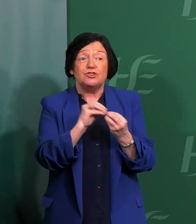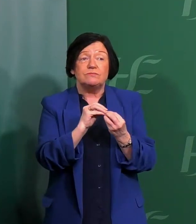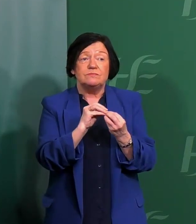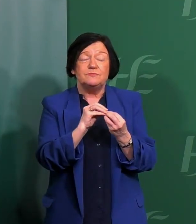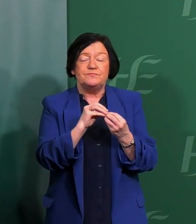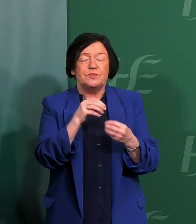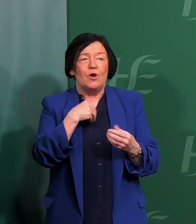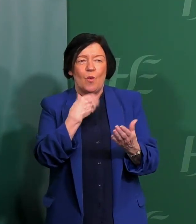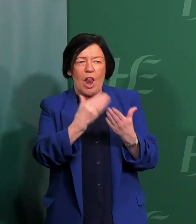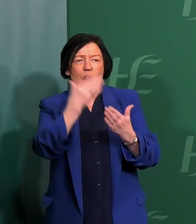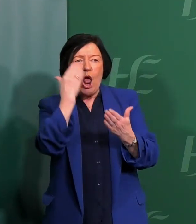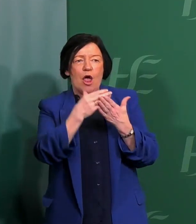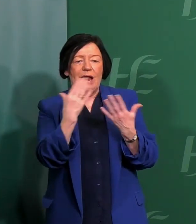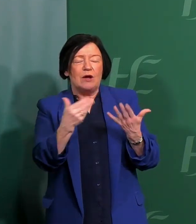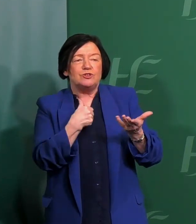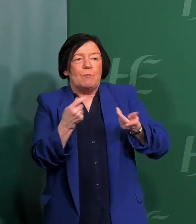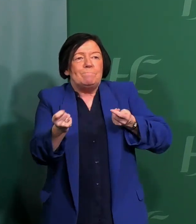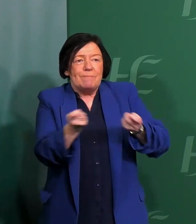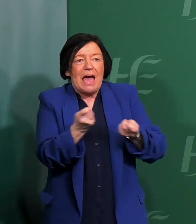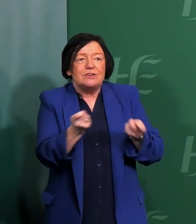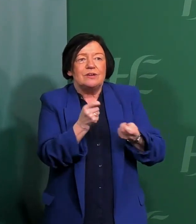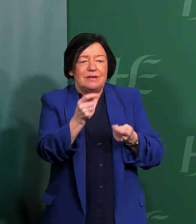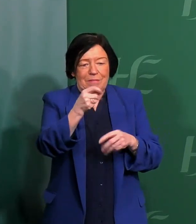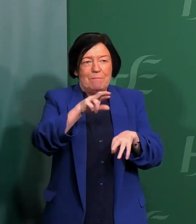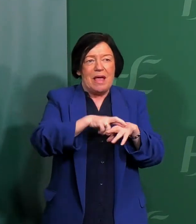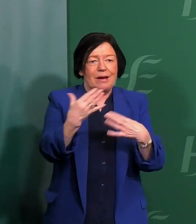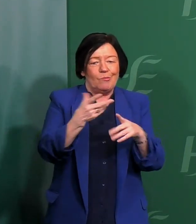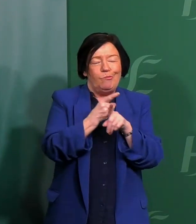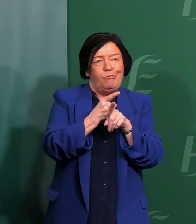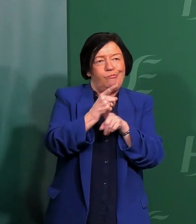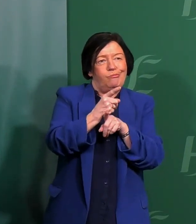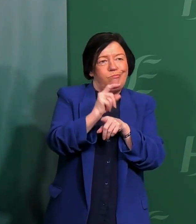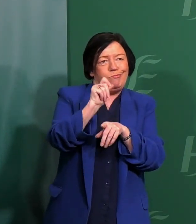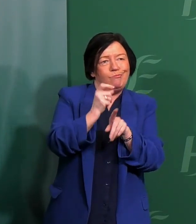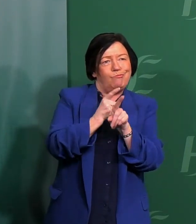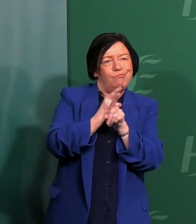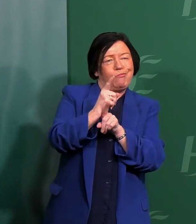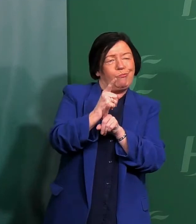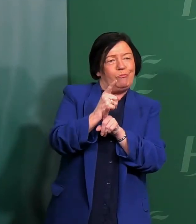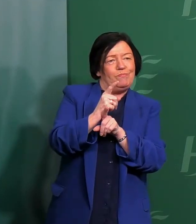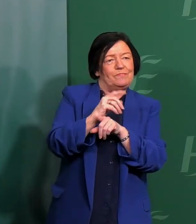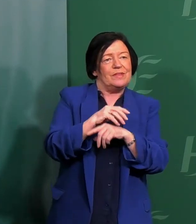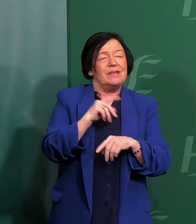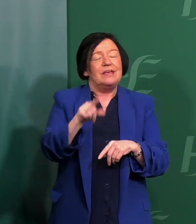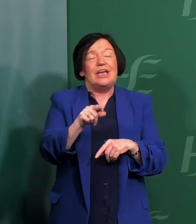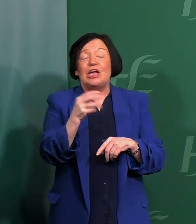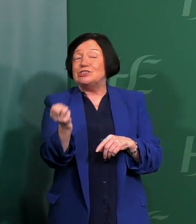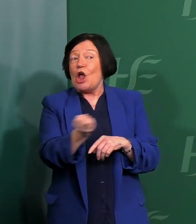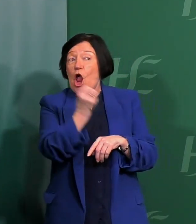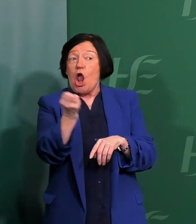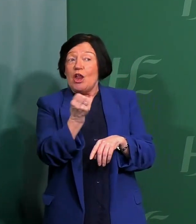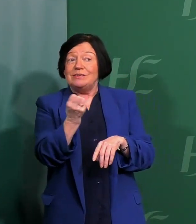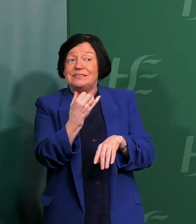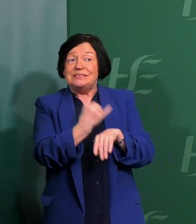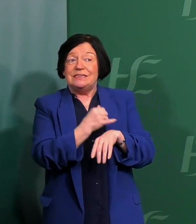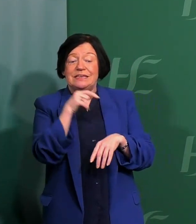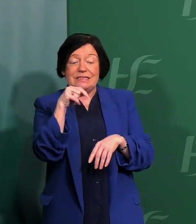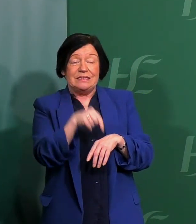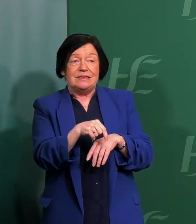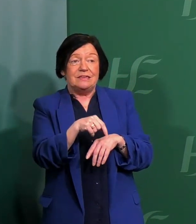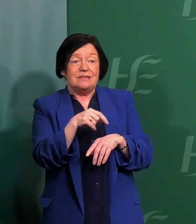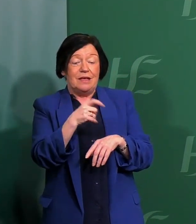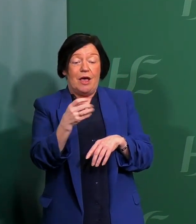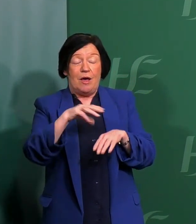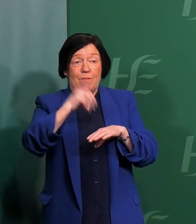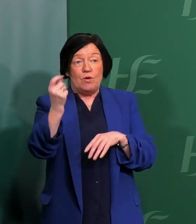we're learning also how to manage them a little bit better. It is early enough in the